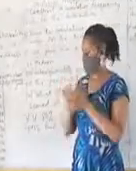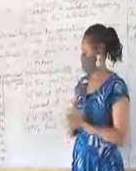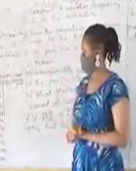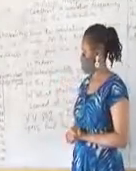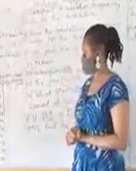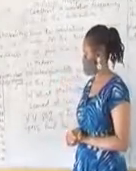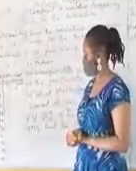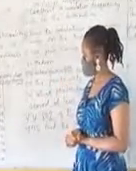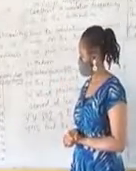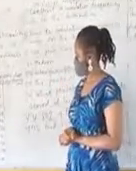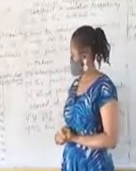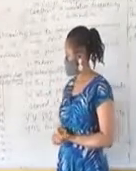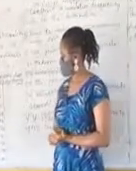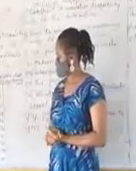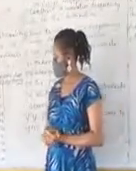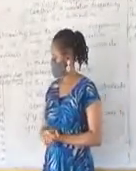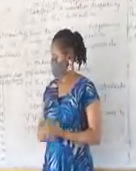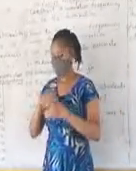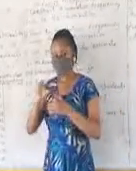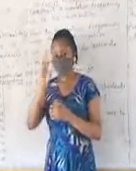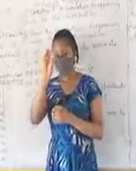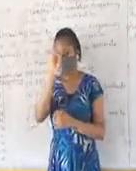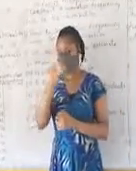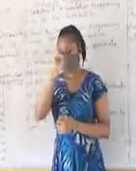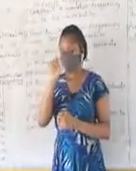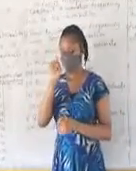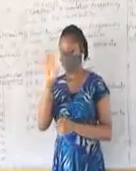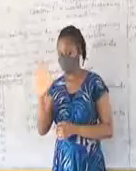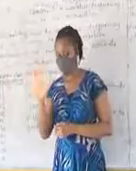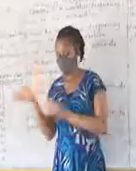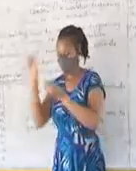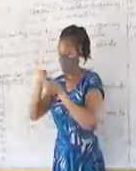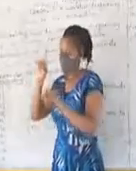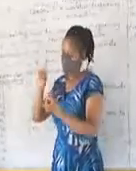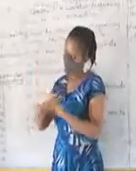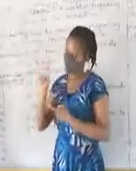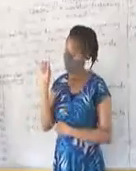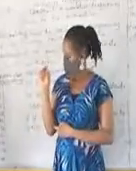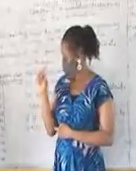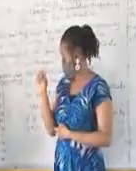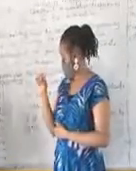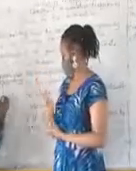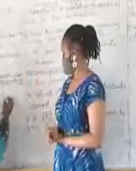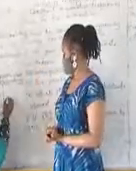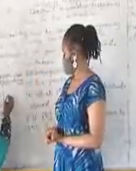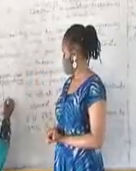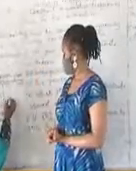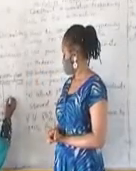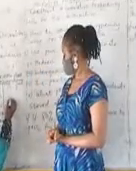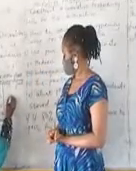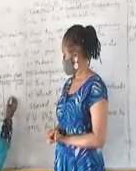Then again, you add the 0.5 to 20. So the upper class boundary here will give you